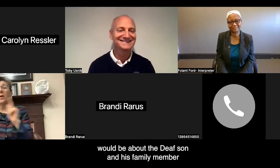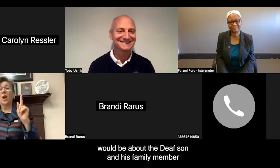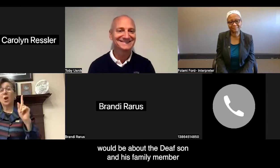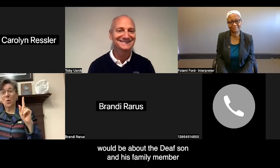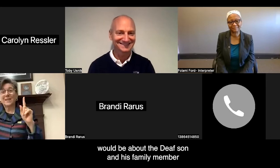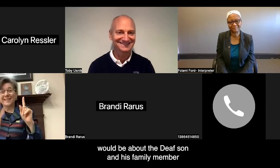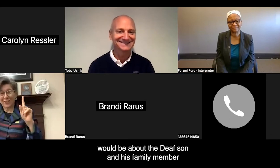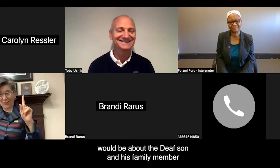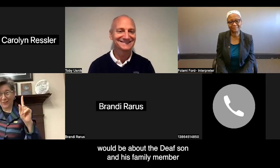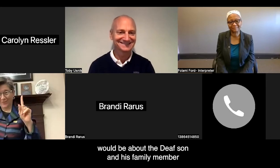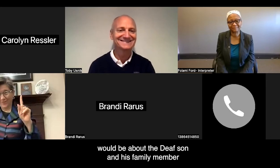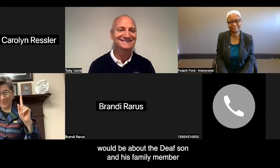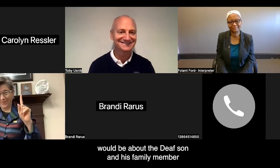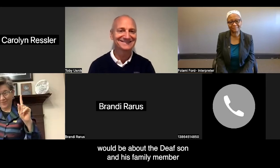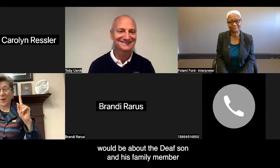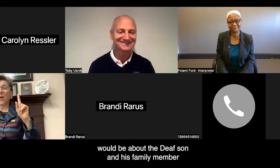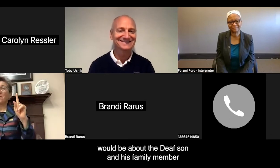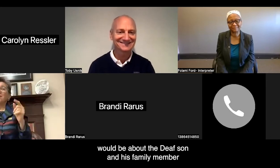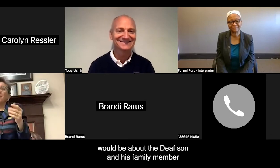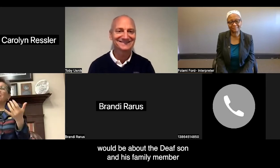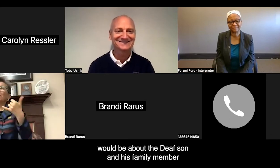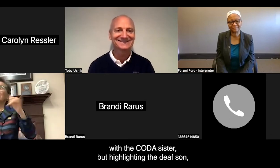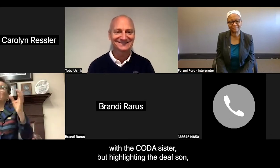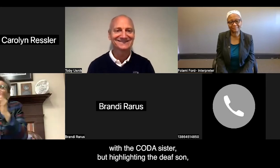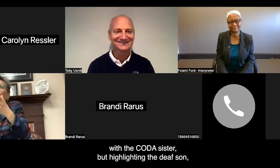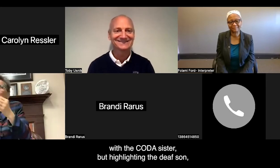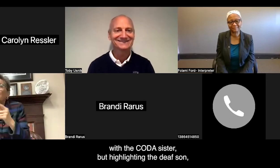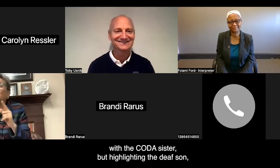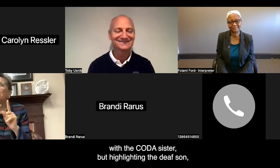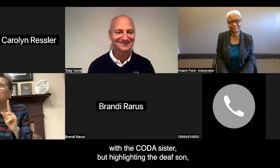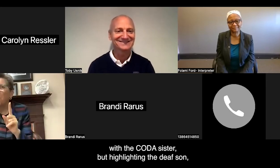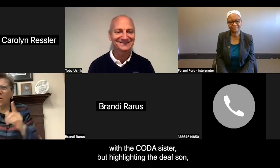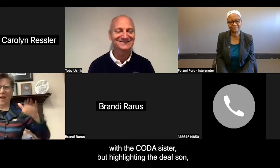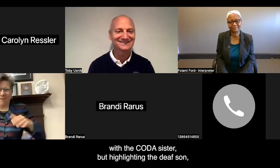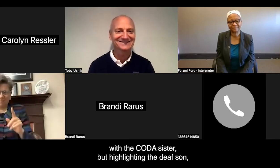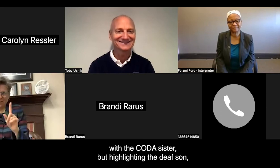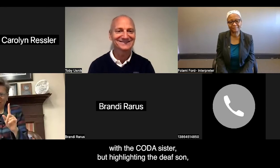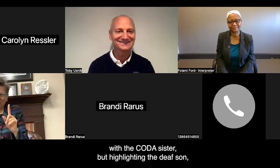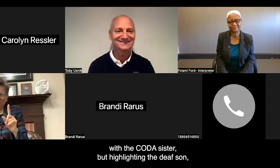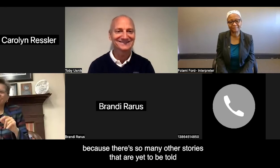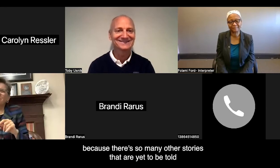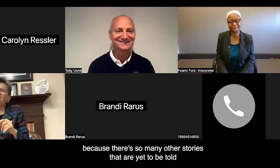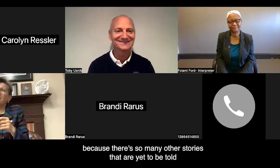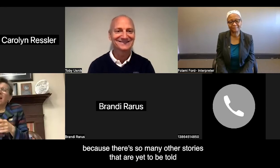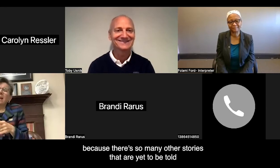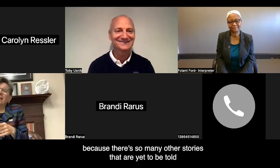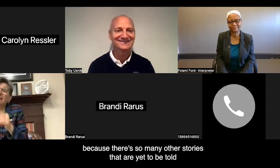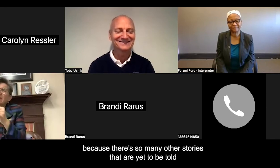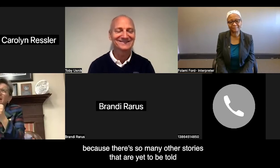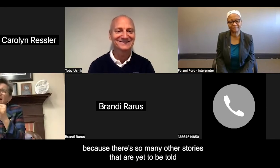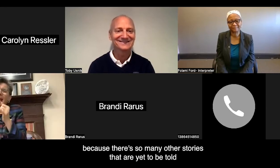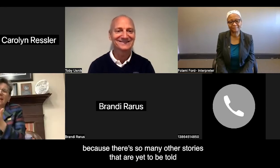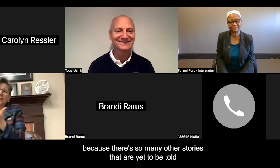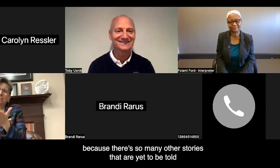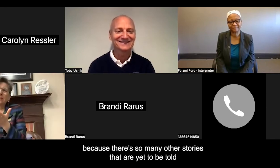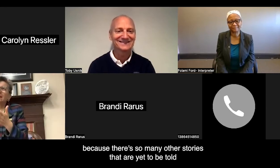son and his family member with the CODA sister, but highlighting the deaf son, because there's so many other stories that are yet to be told